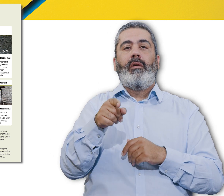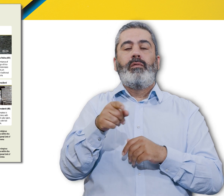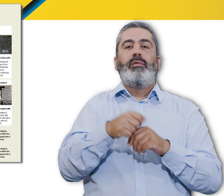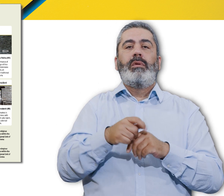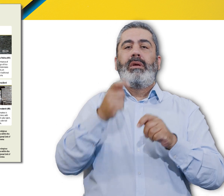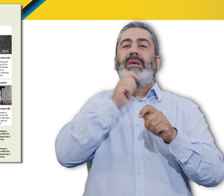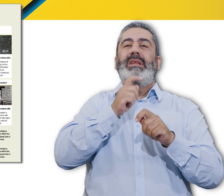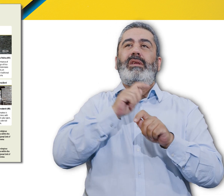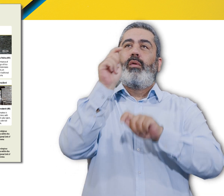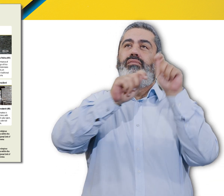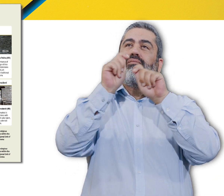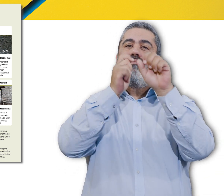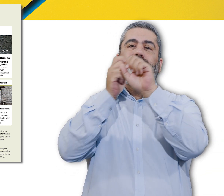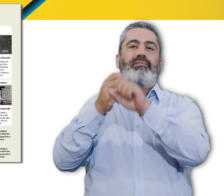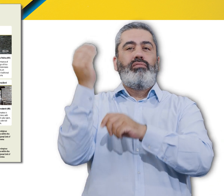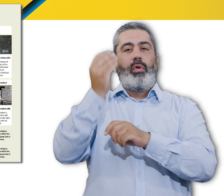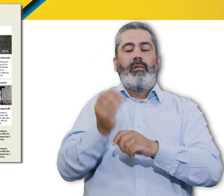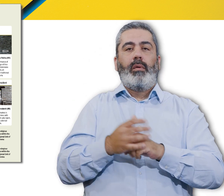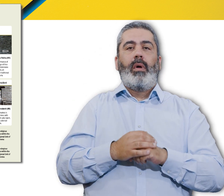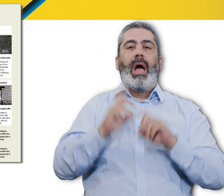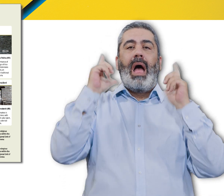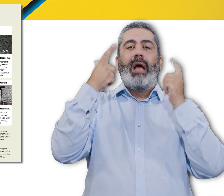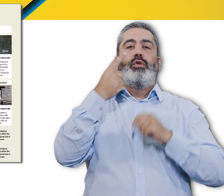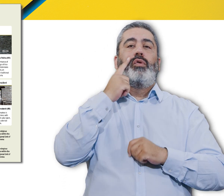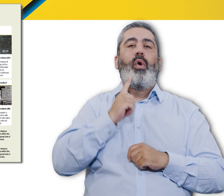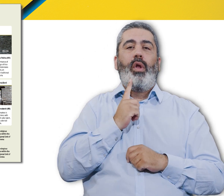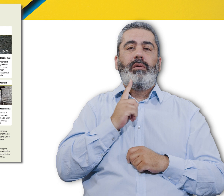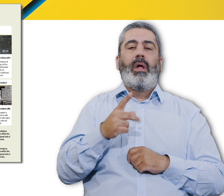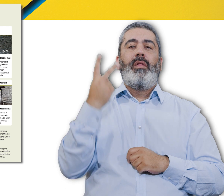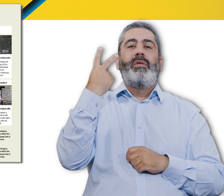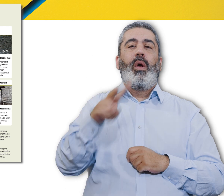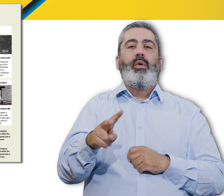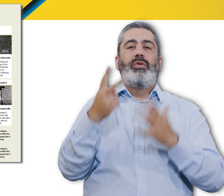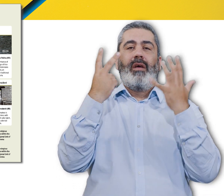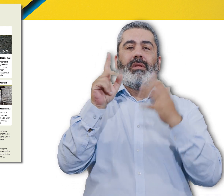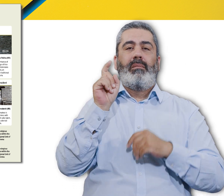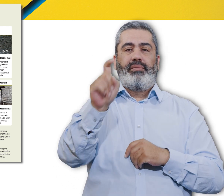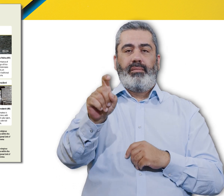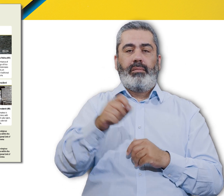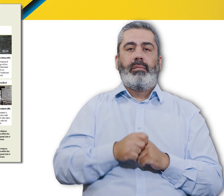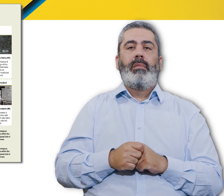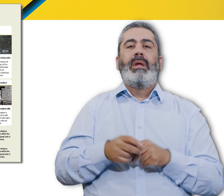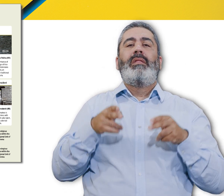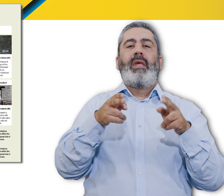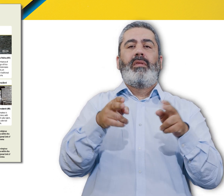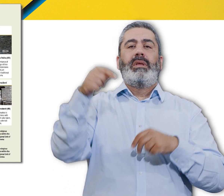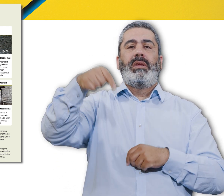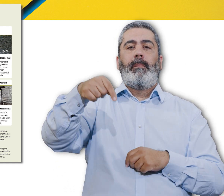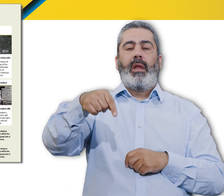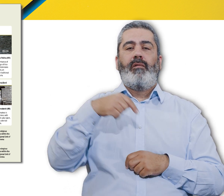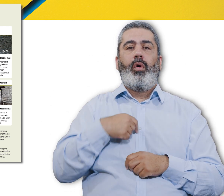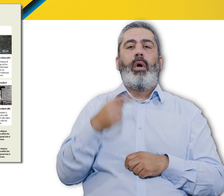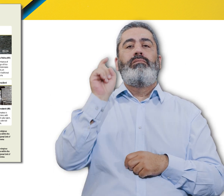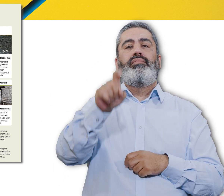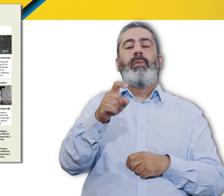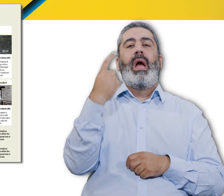Mary, dedicated to the Assumption, with a wood-carved iconostasis and frescoes. Church of St. Nikolaos,